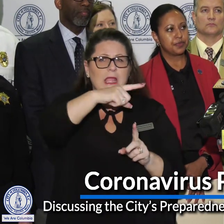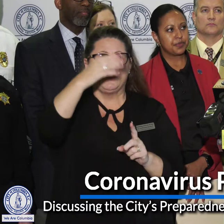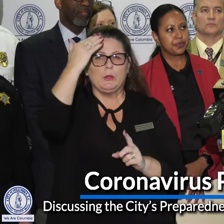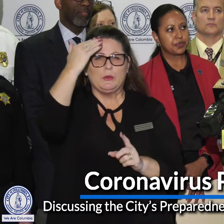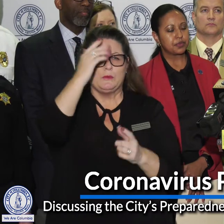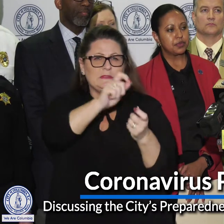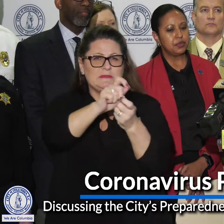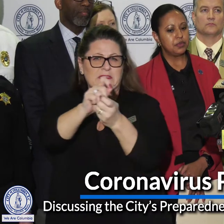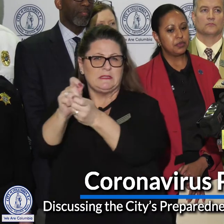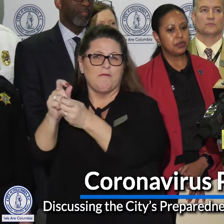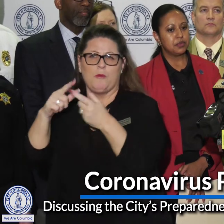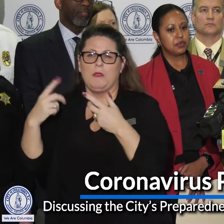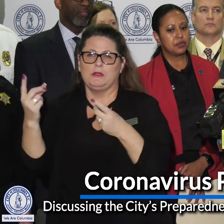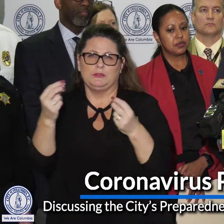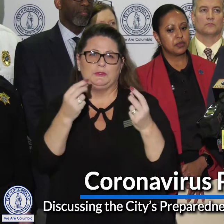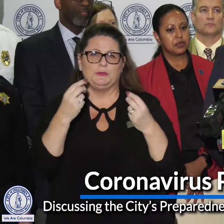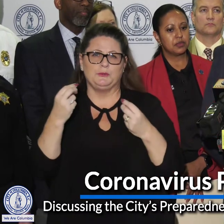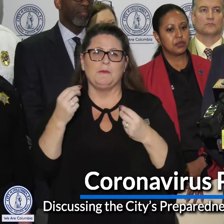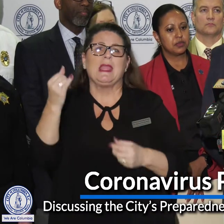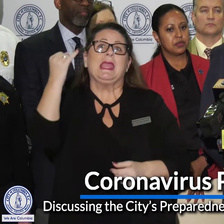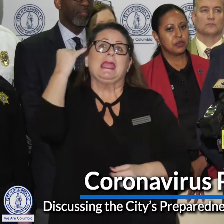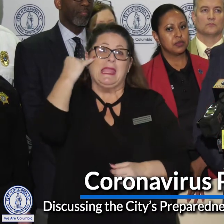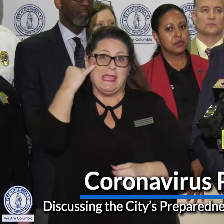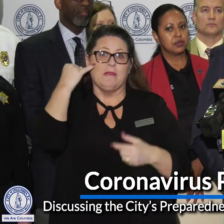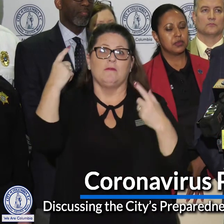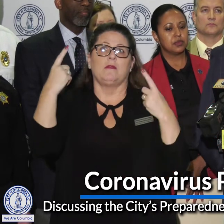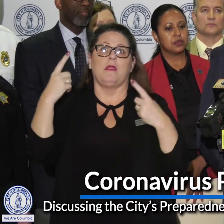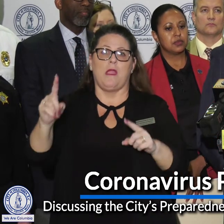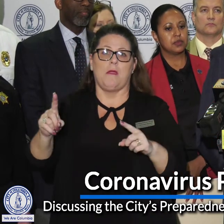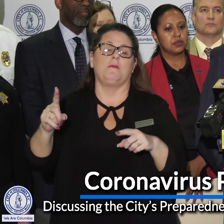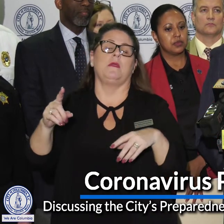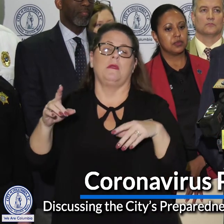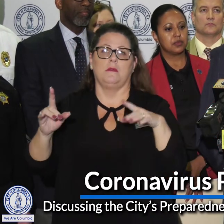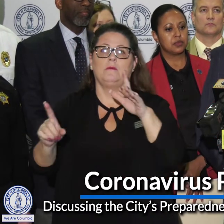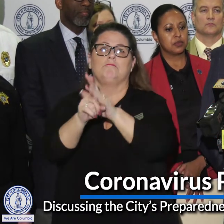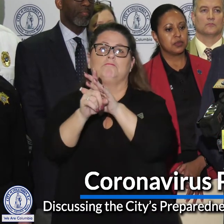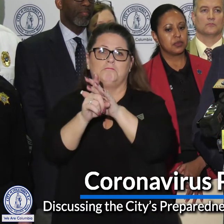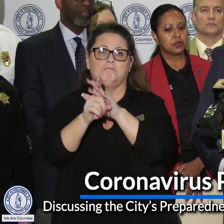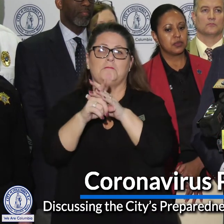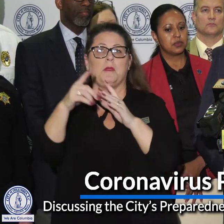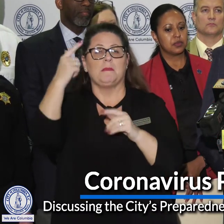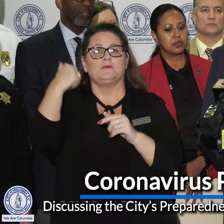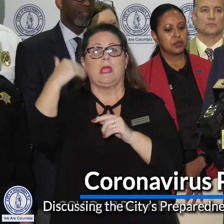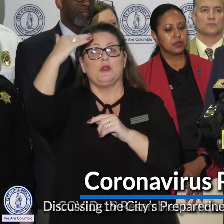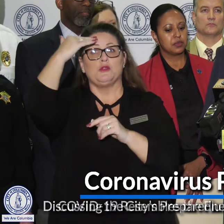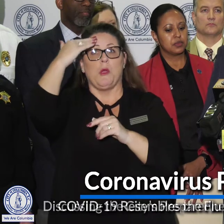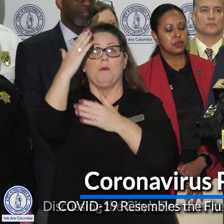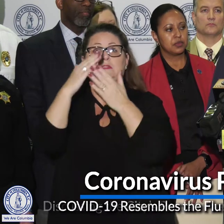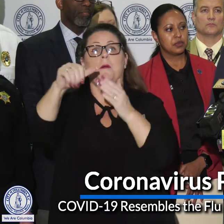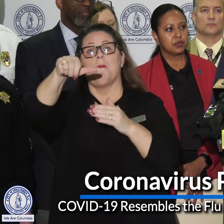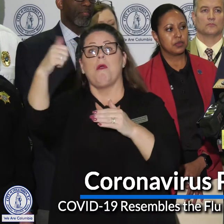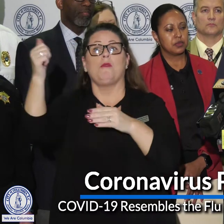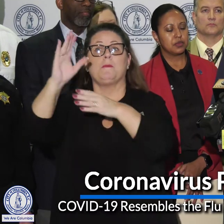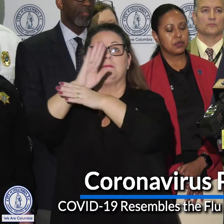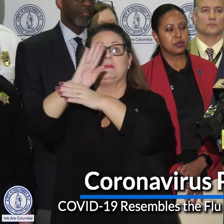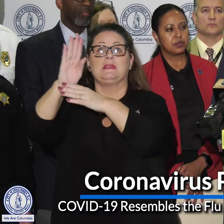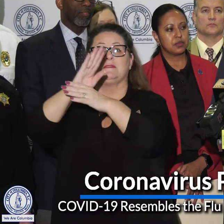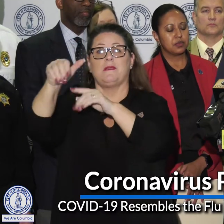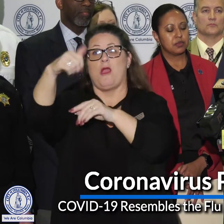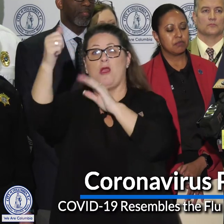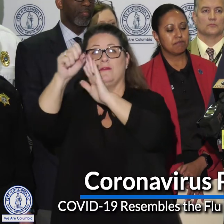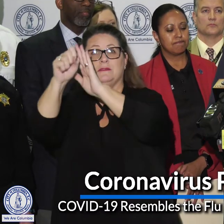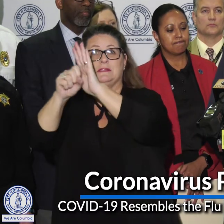as we see some significant disruption in business globally, that we make sure our businesses here across the Midlands